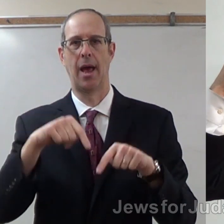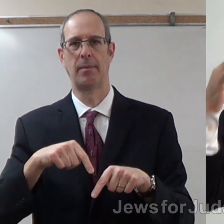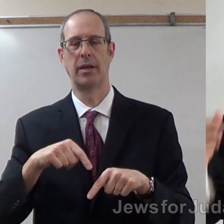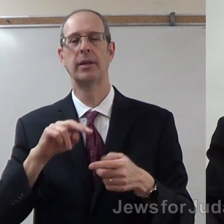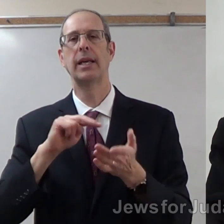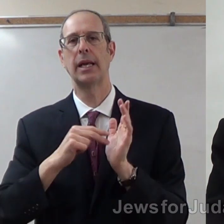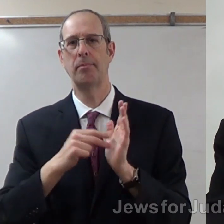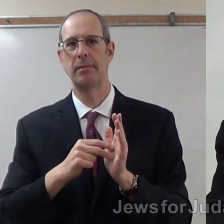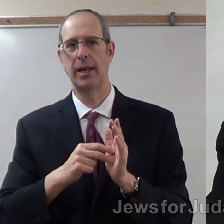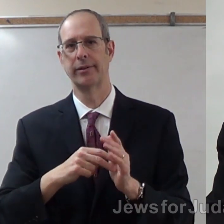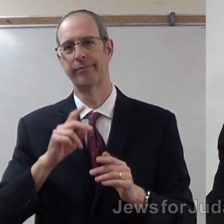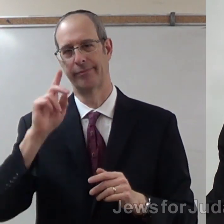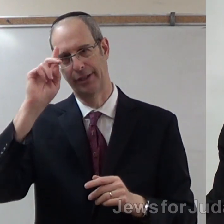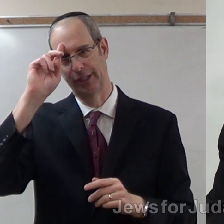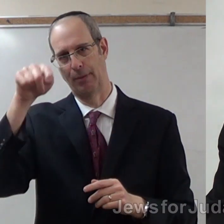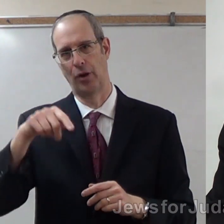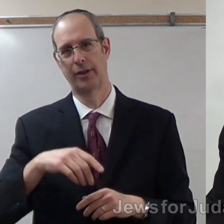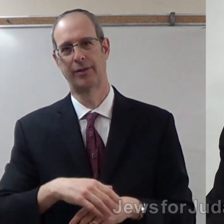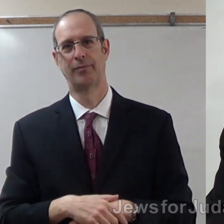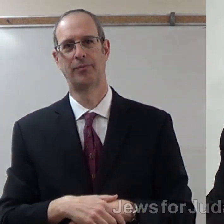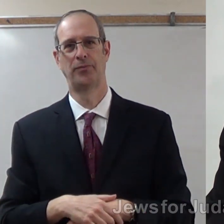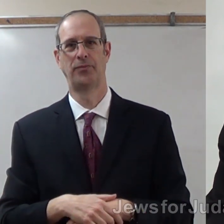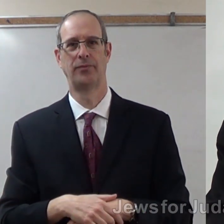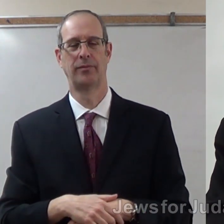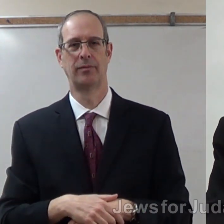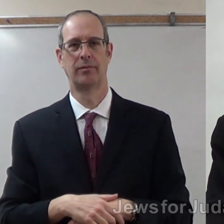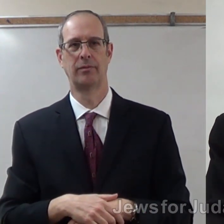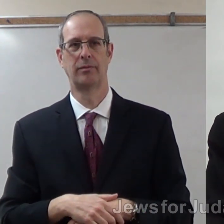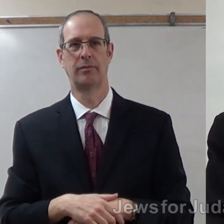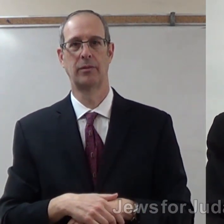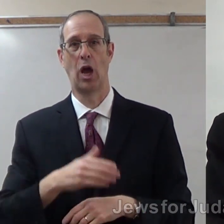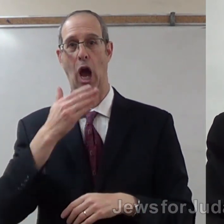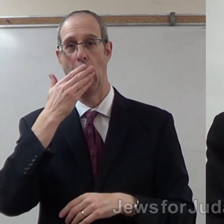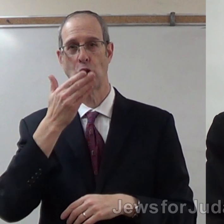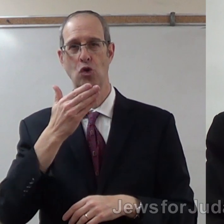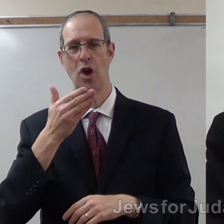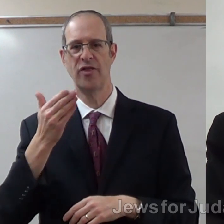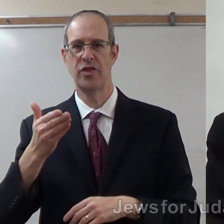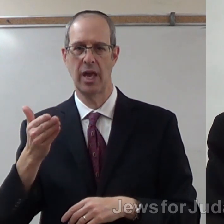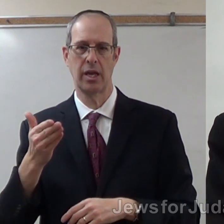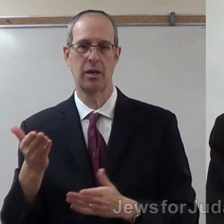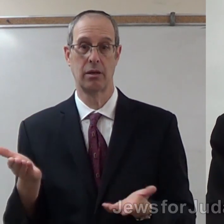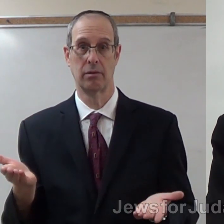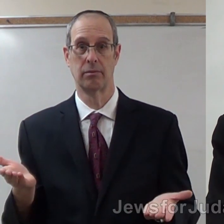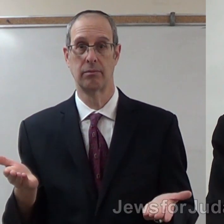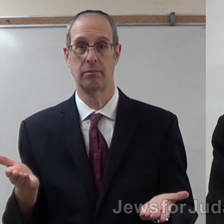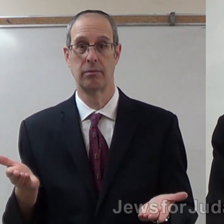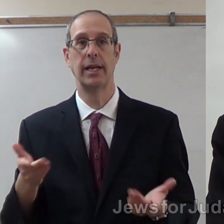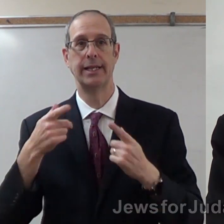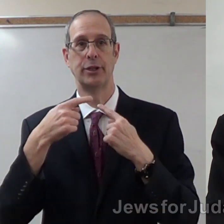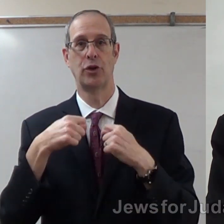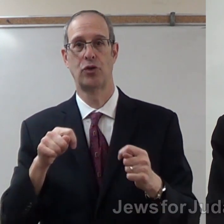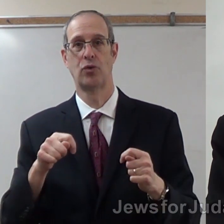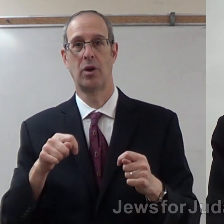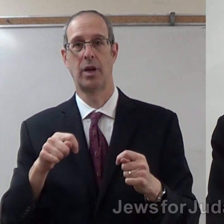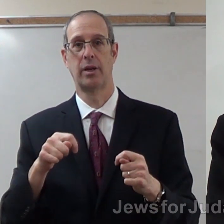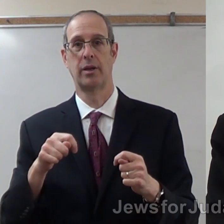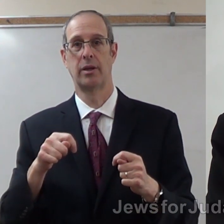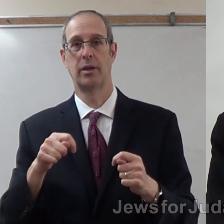that means you're pretty smart. So a good thing to do is to try